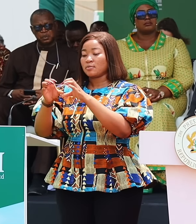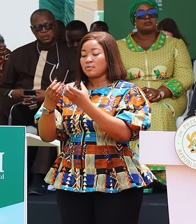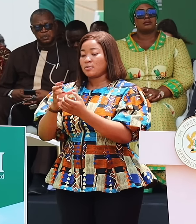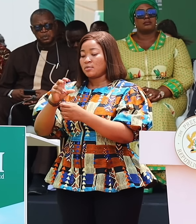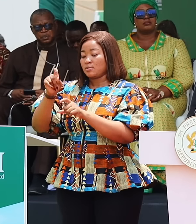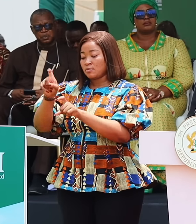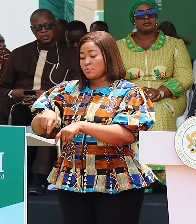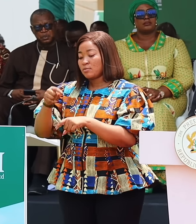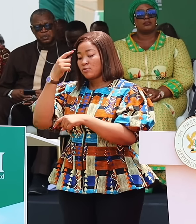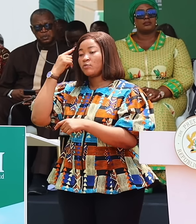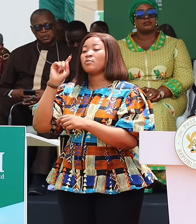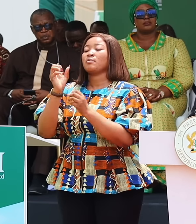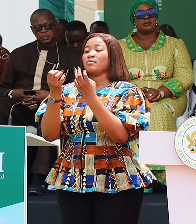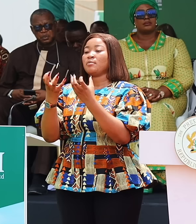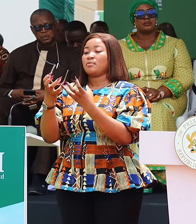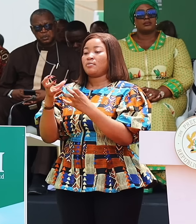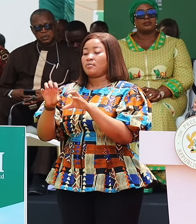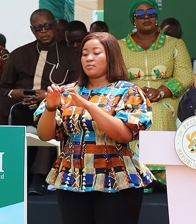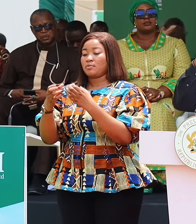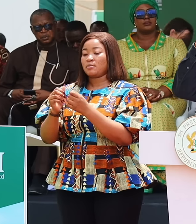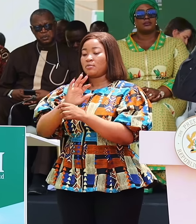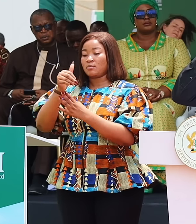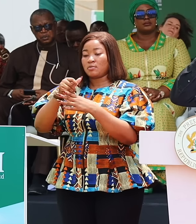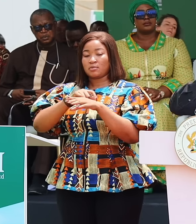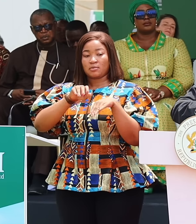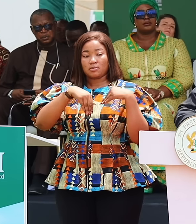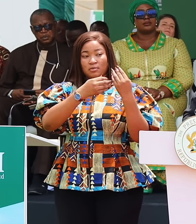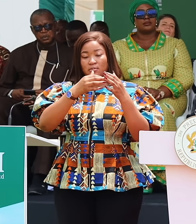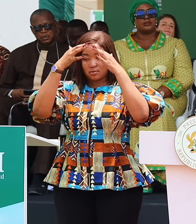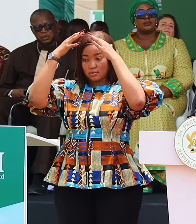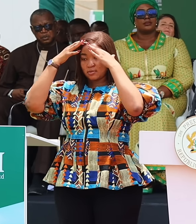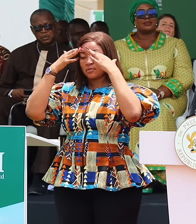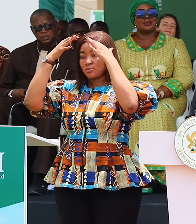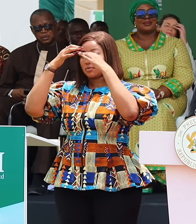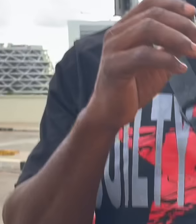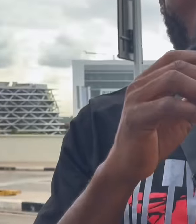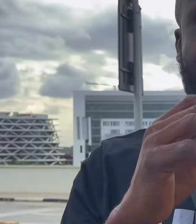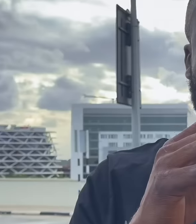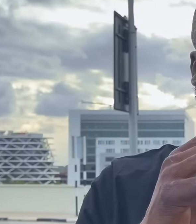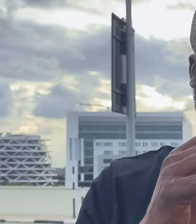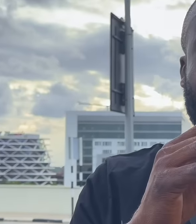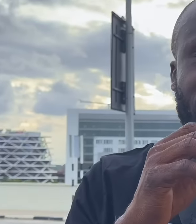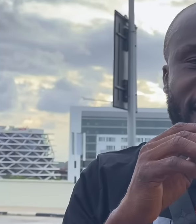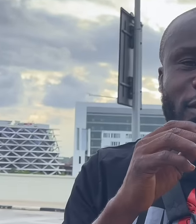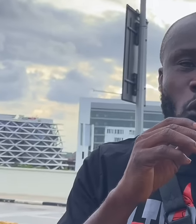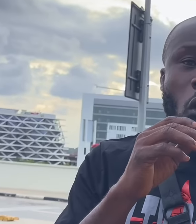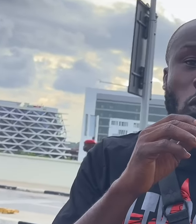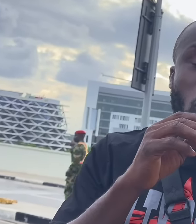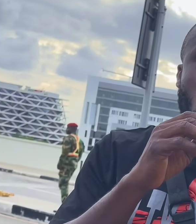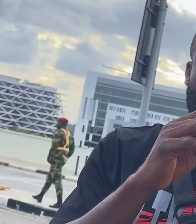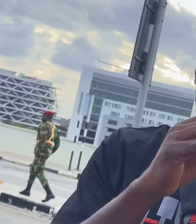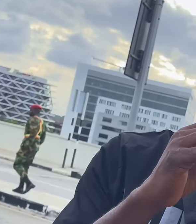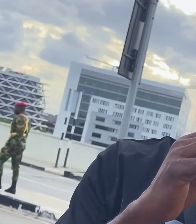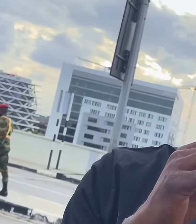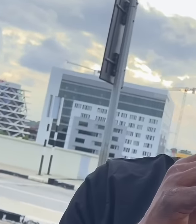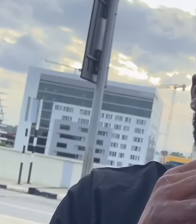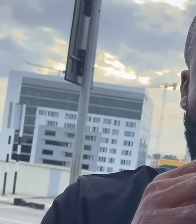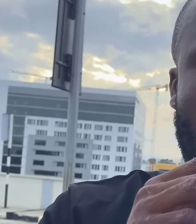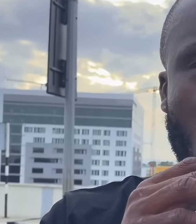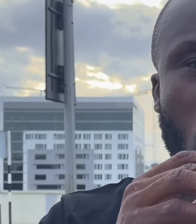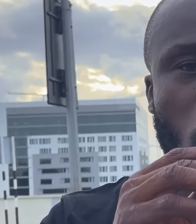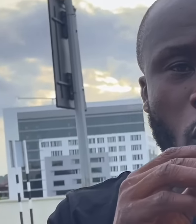of factories. She's always keeping me wearing a hard hat Warriors here, this is gungulum gungulum